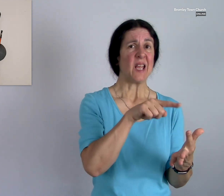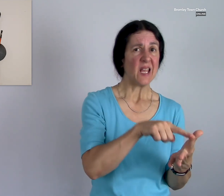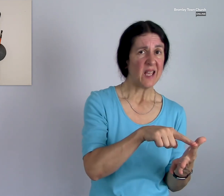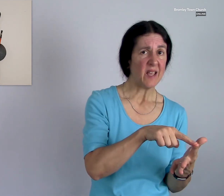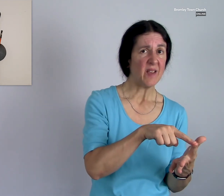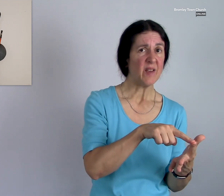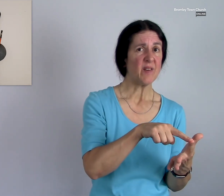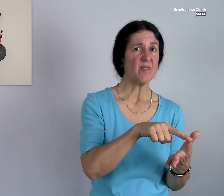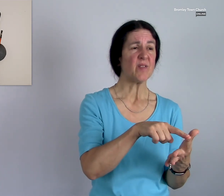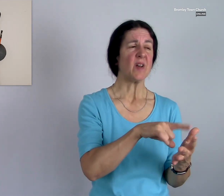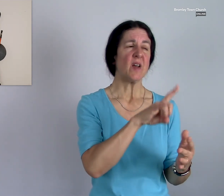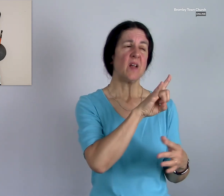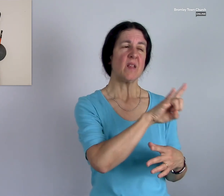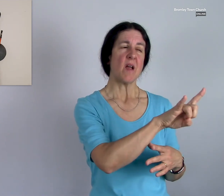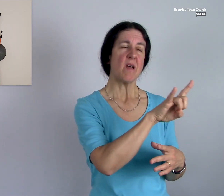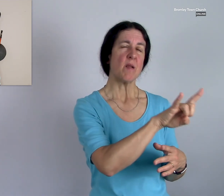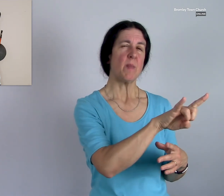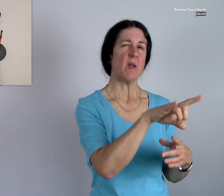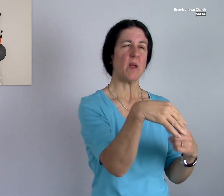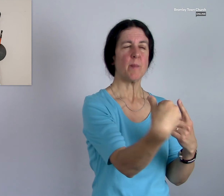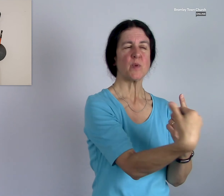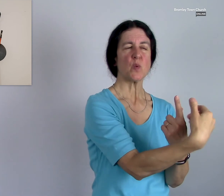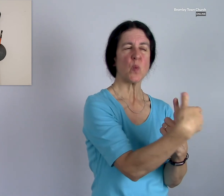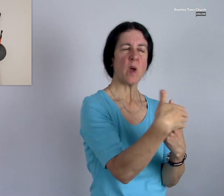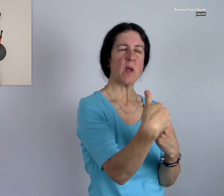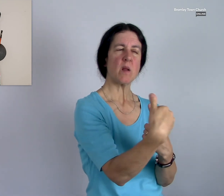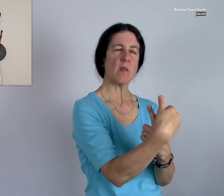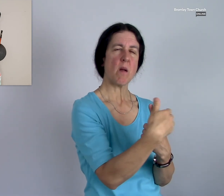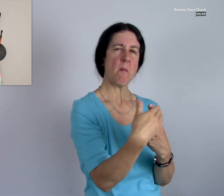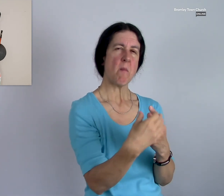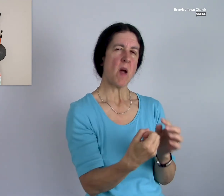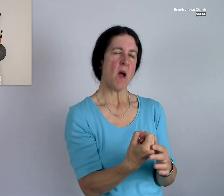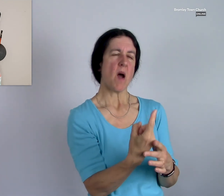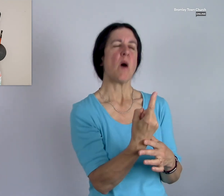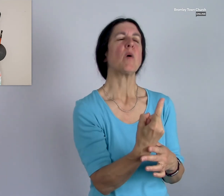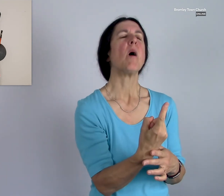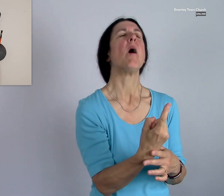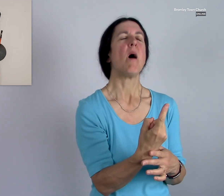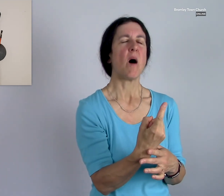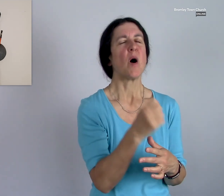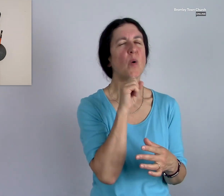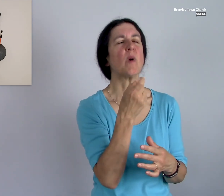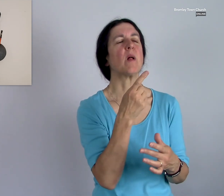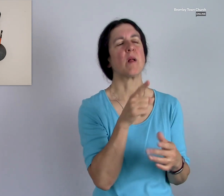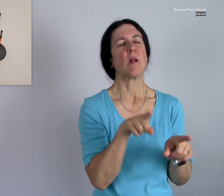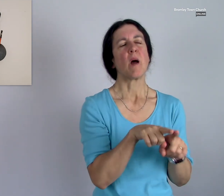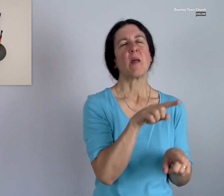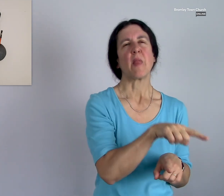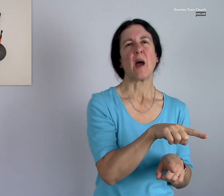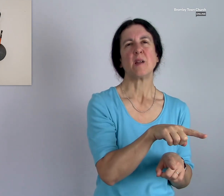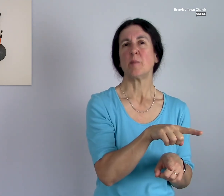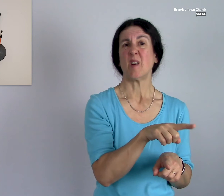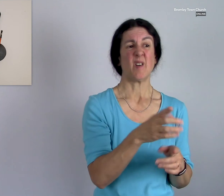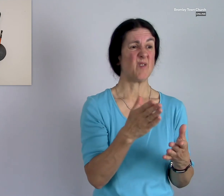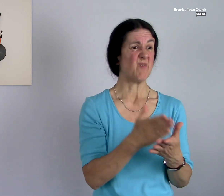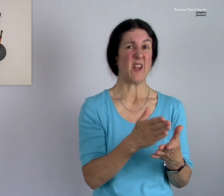far removed from what the enemy had led them to believe they would get by going against God's word. And rather